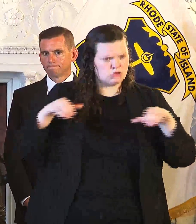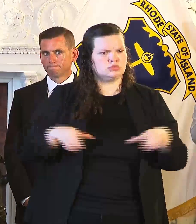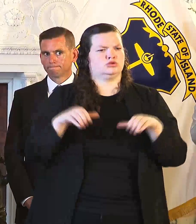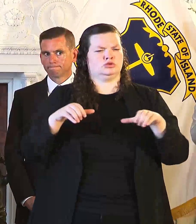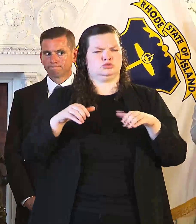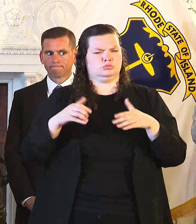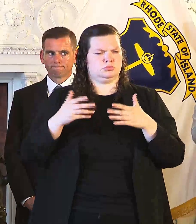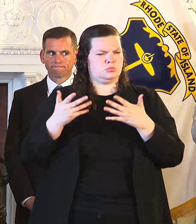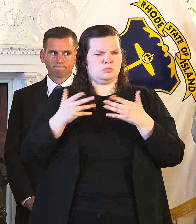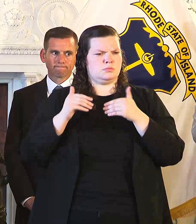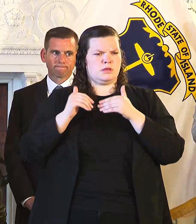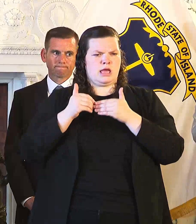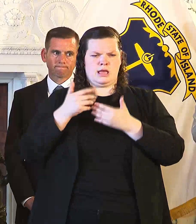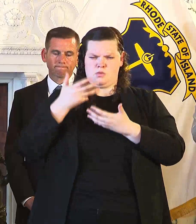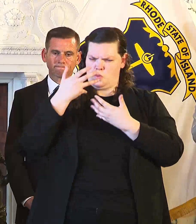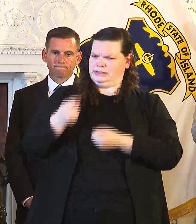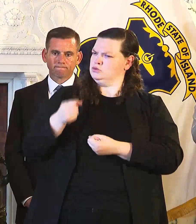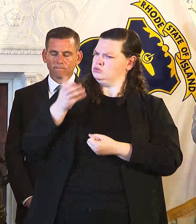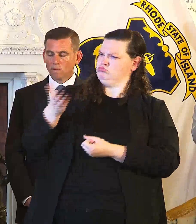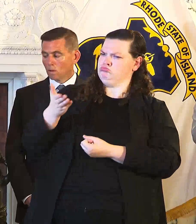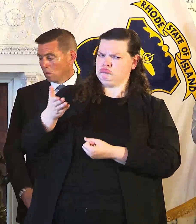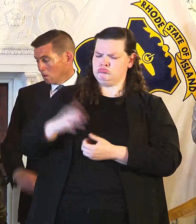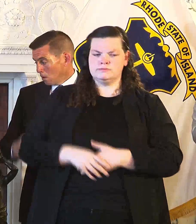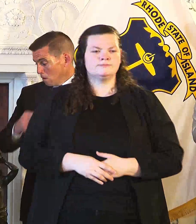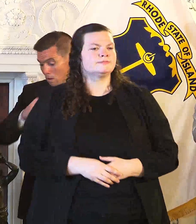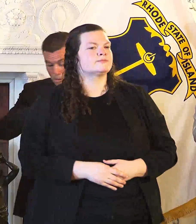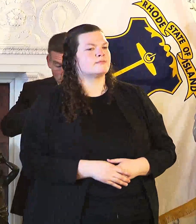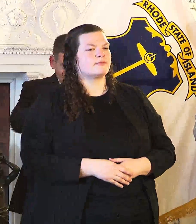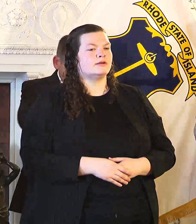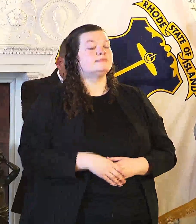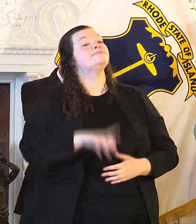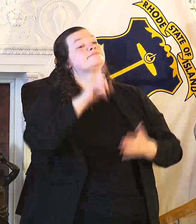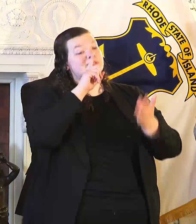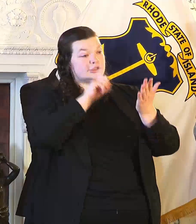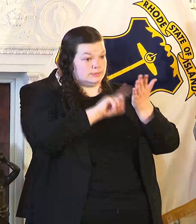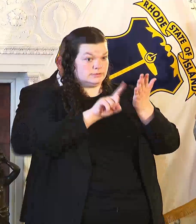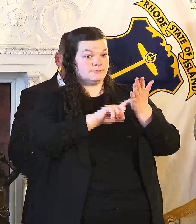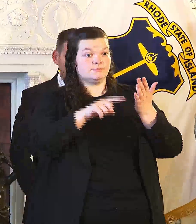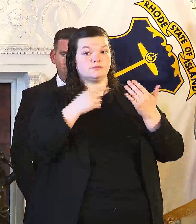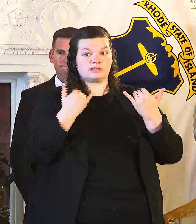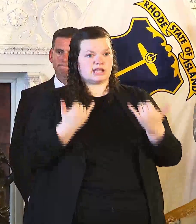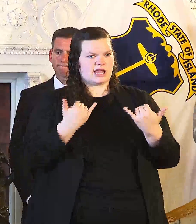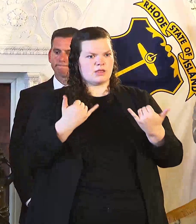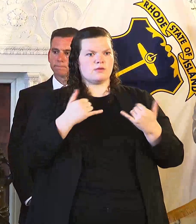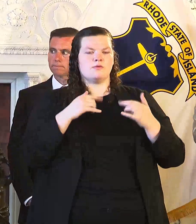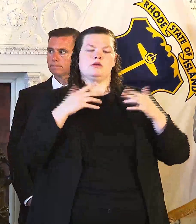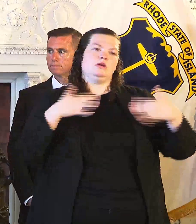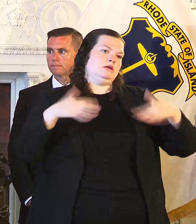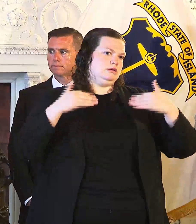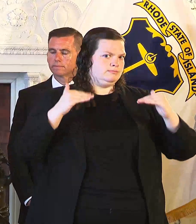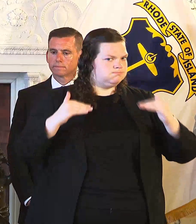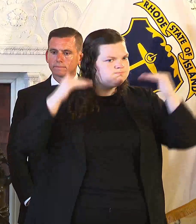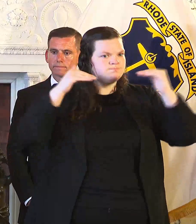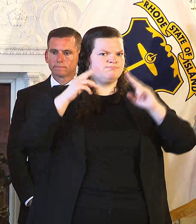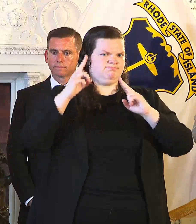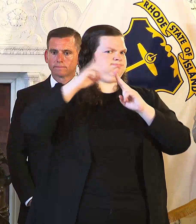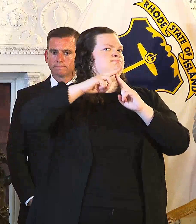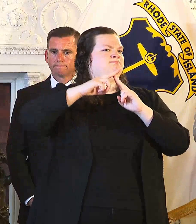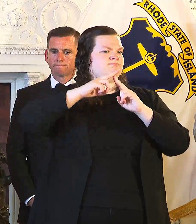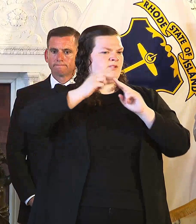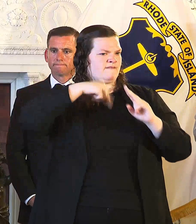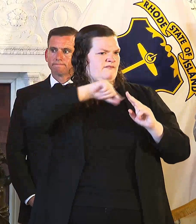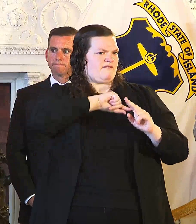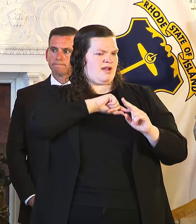we are doing have been stepped up in order to assure the continued safe